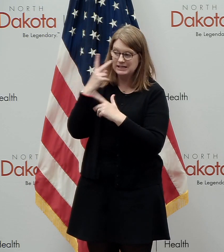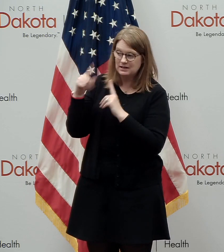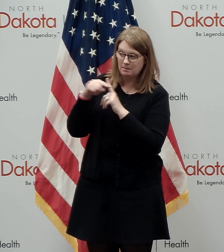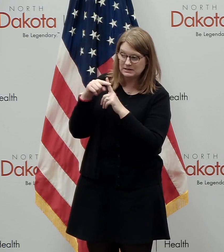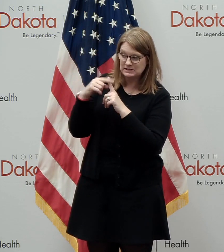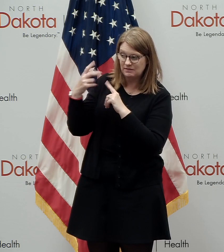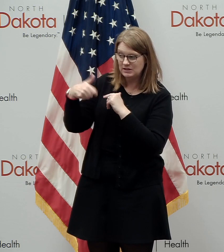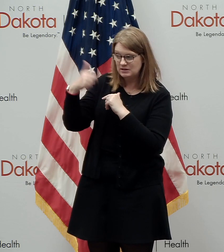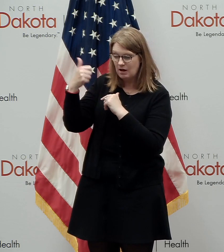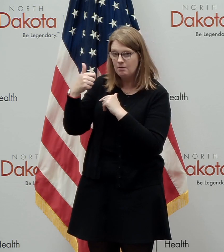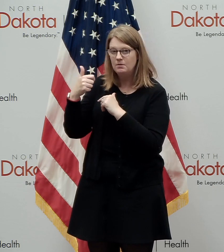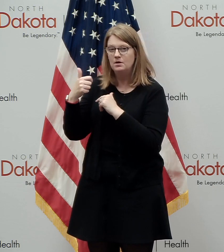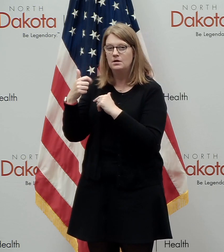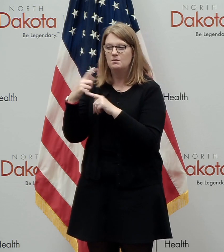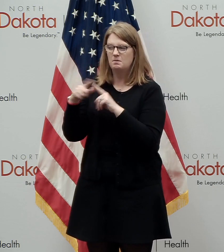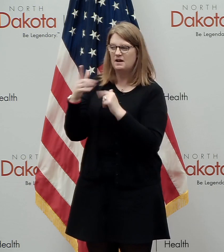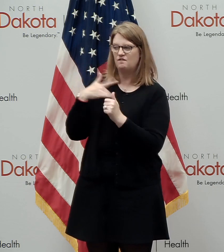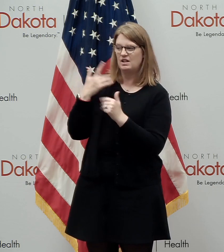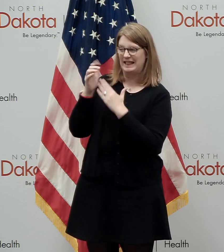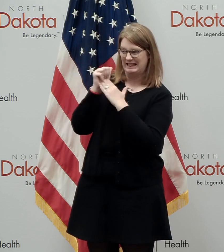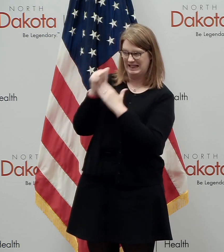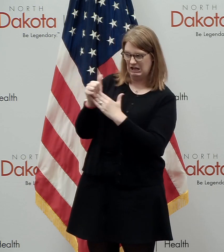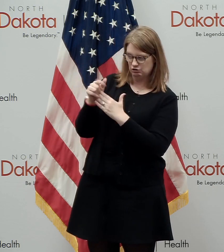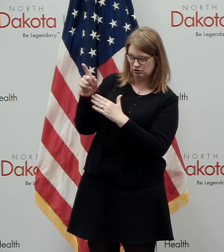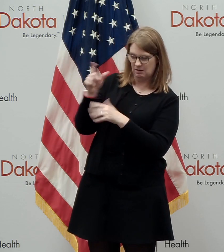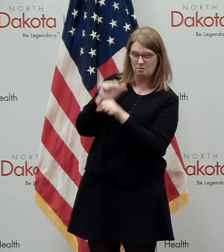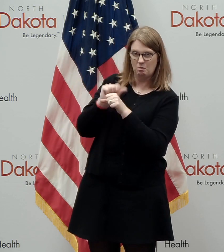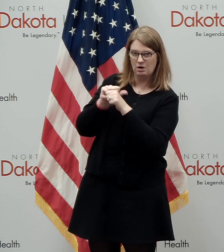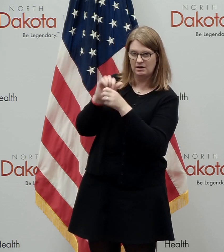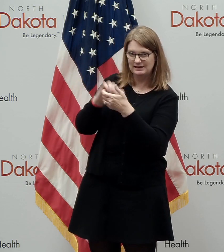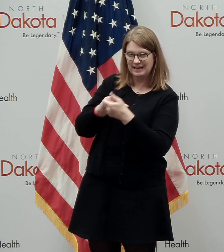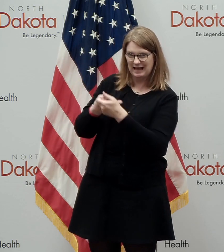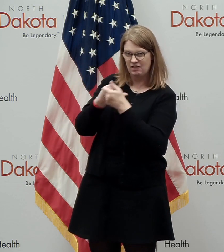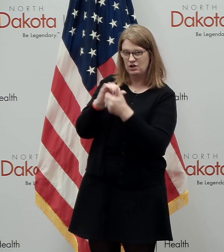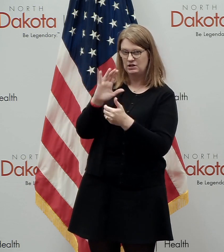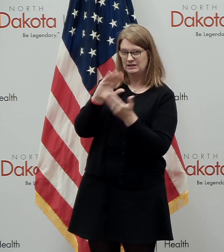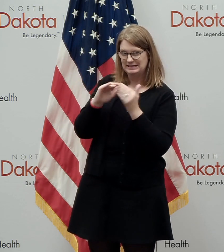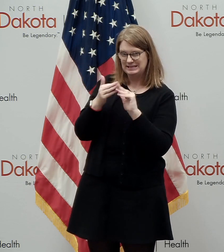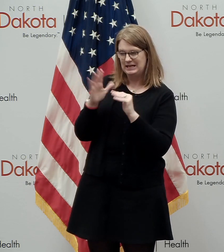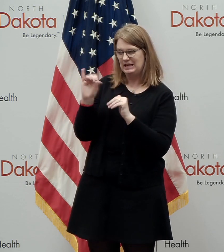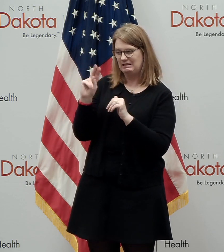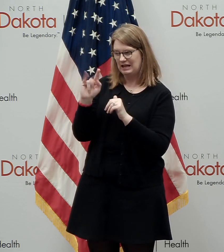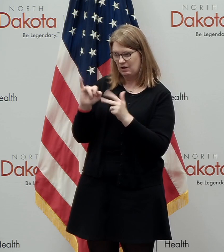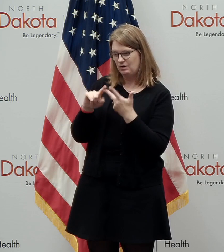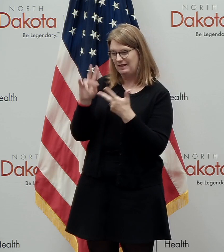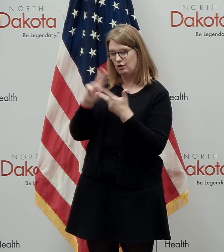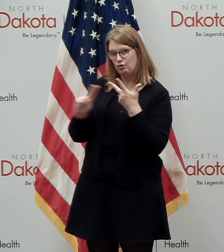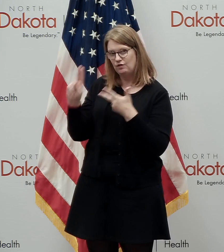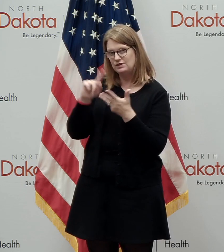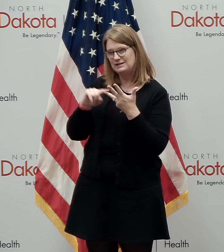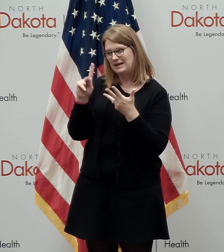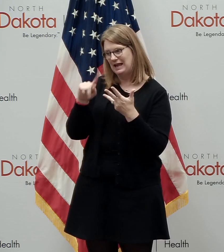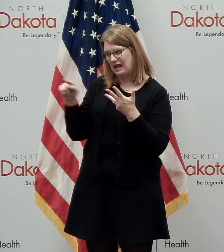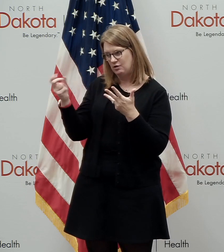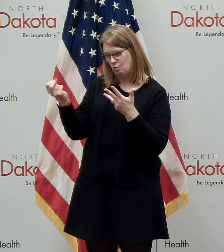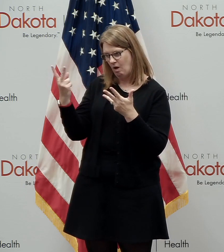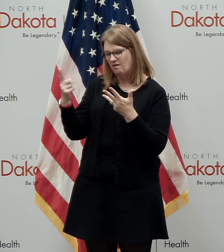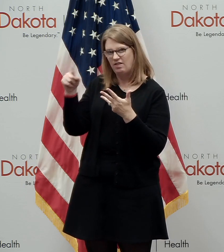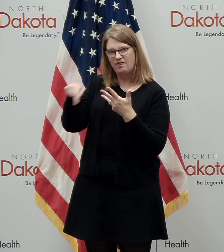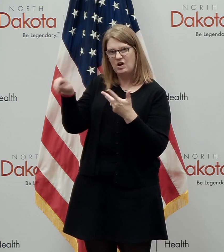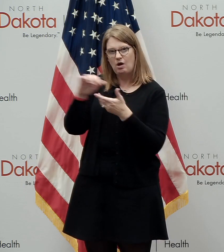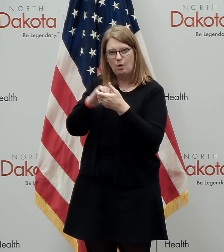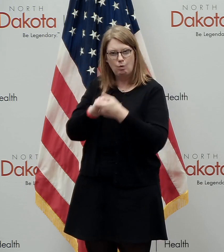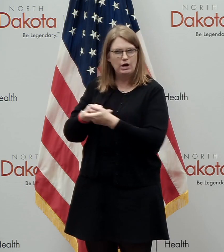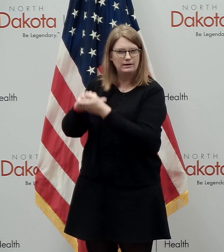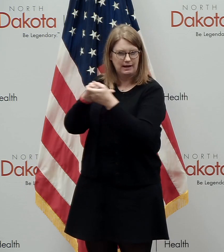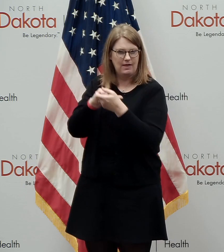up, but I feel like the leadership up there that's all working together between the city, the county, the university, K-12, they're all working together